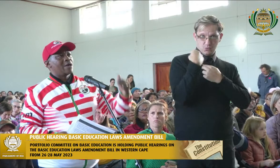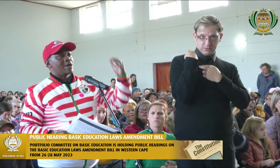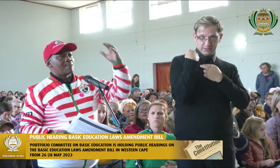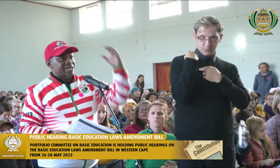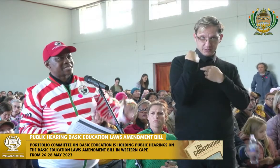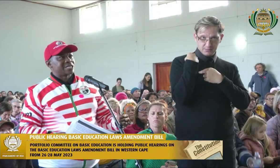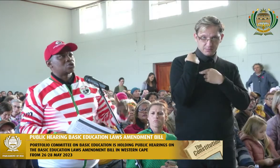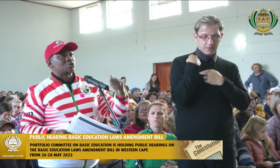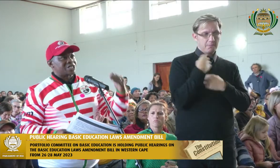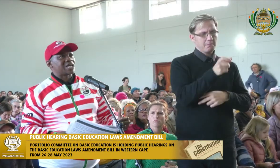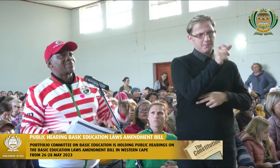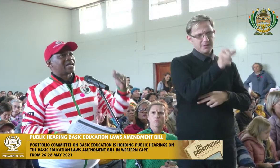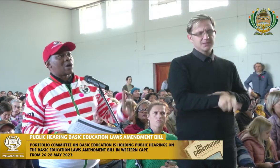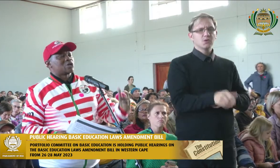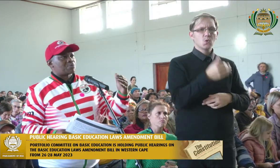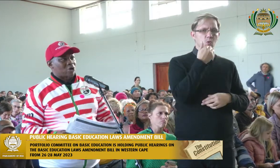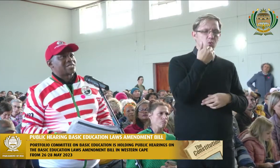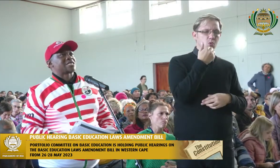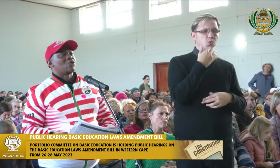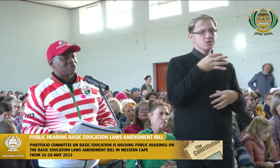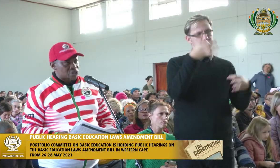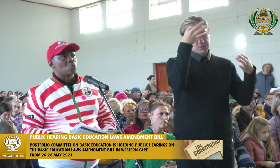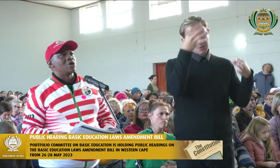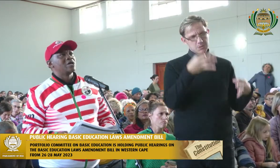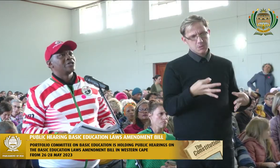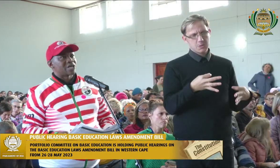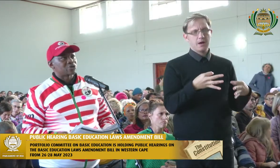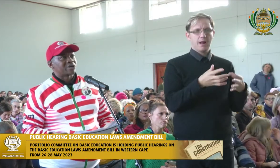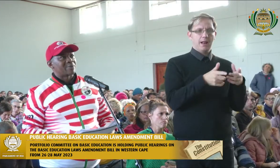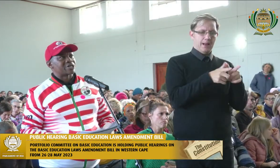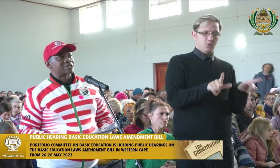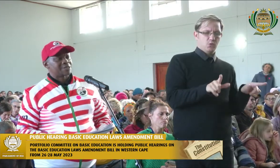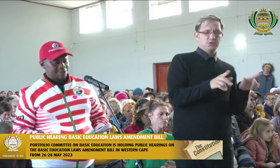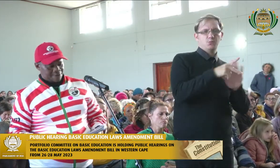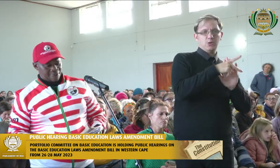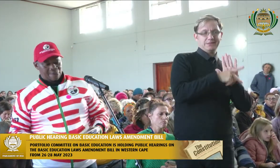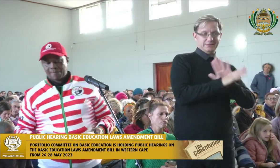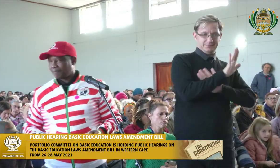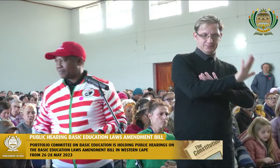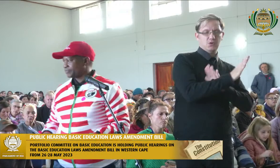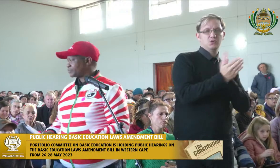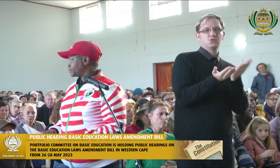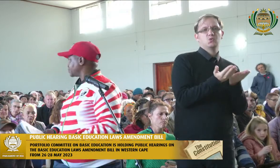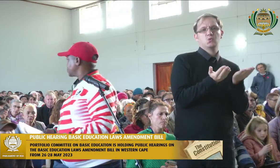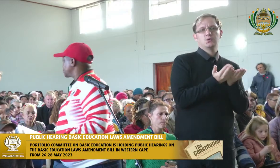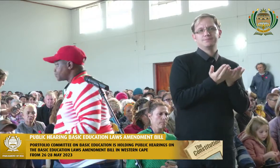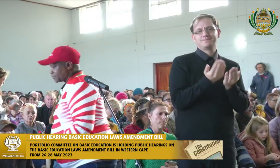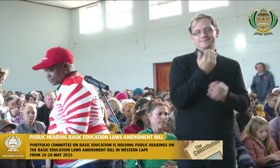responsible person to determine the language policy of the school. Thank you very much.